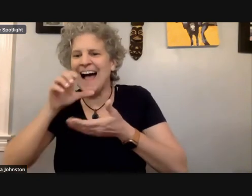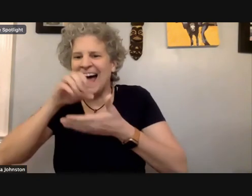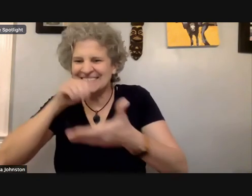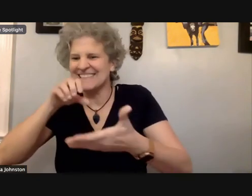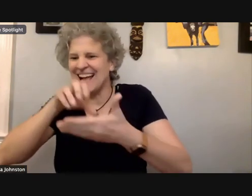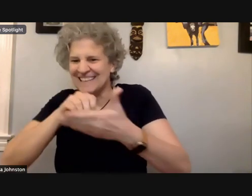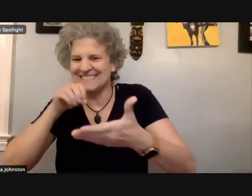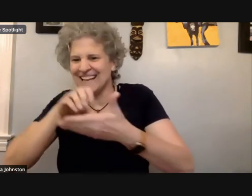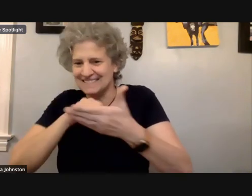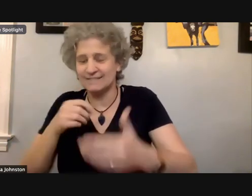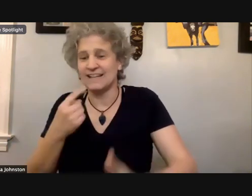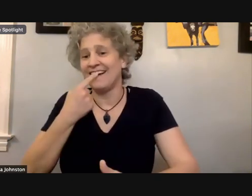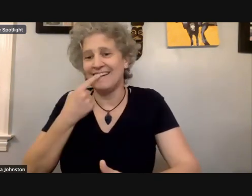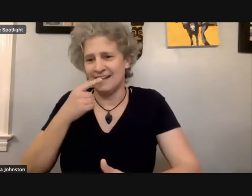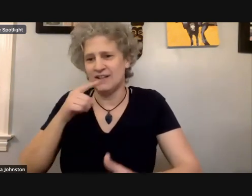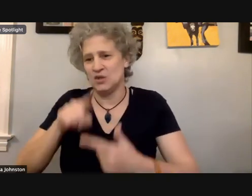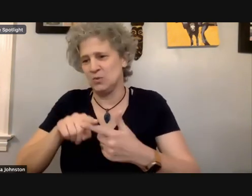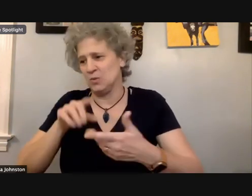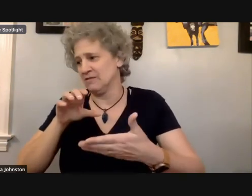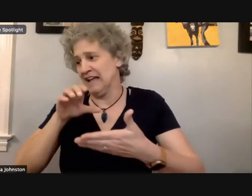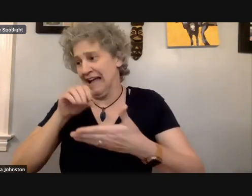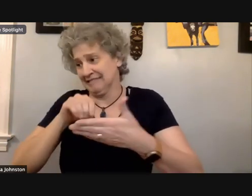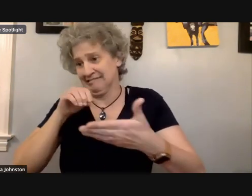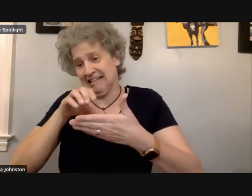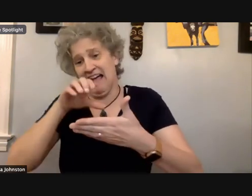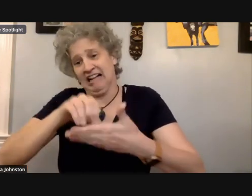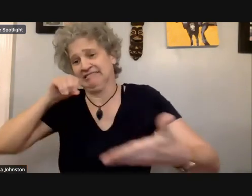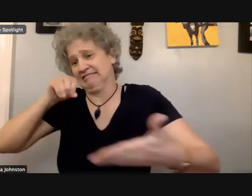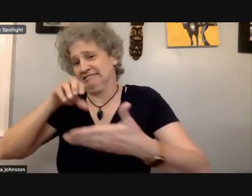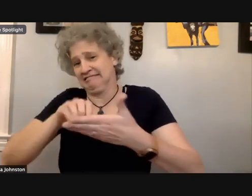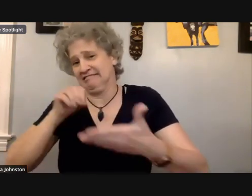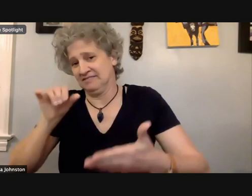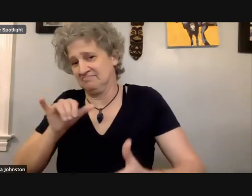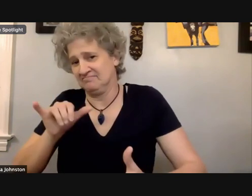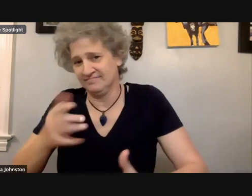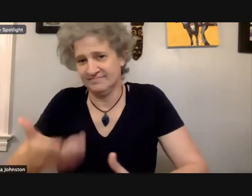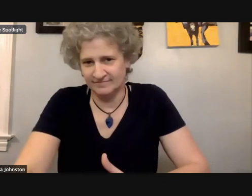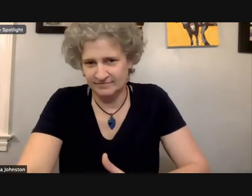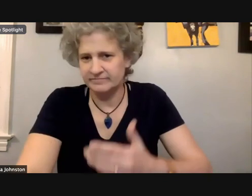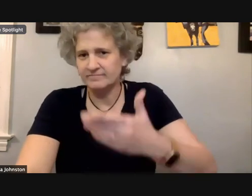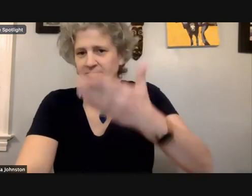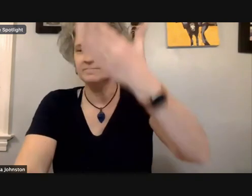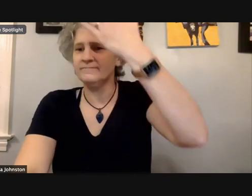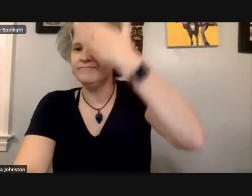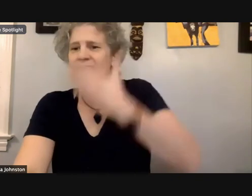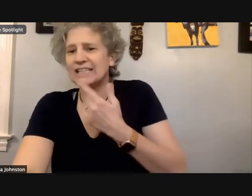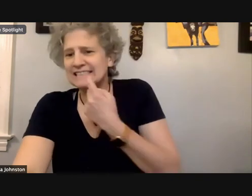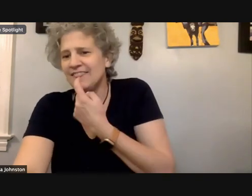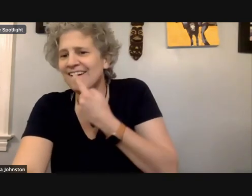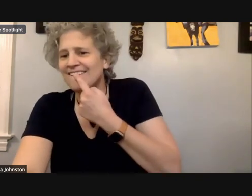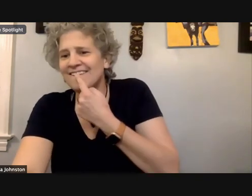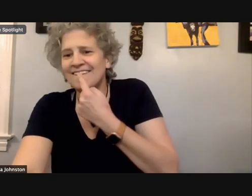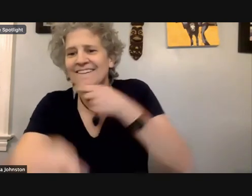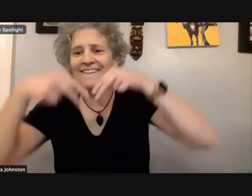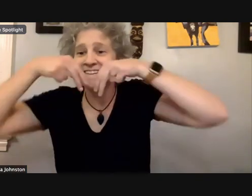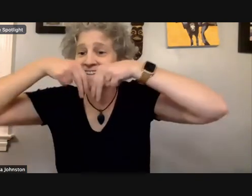for grinding and chewing, whereas the front teeth serve a different function. Your canines, they're for biting, so they're shaped